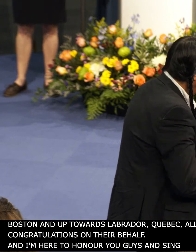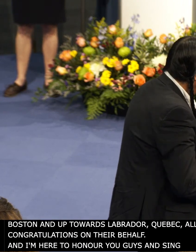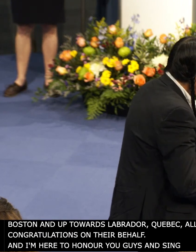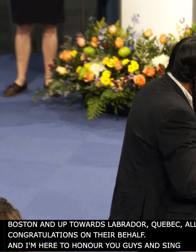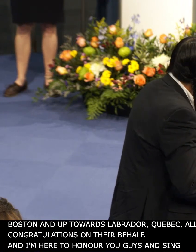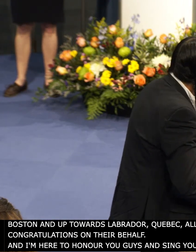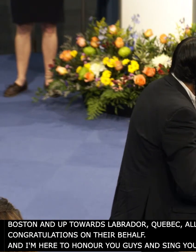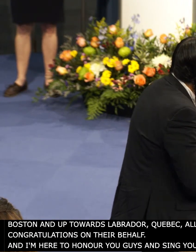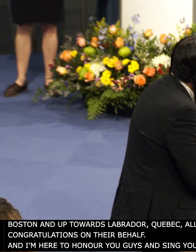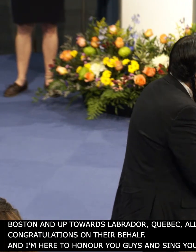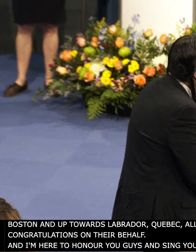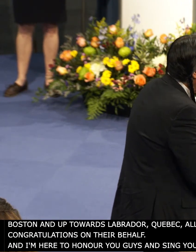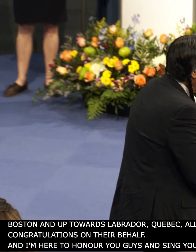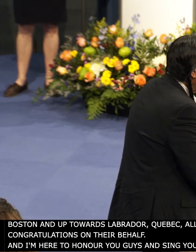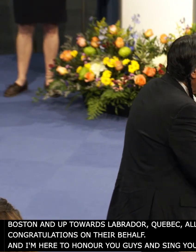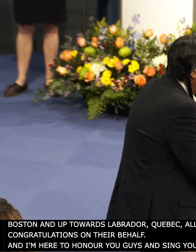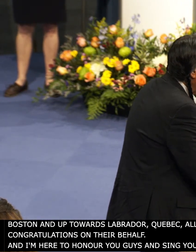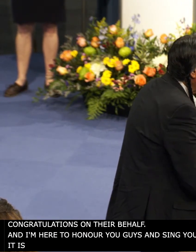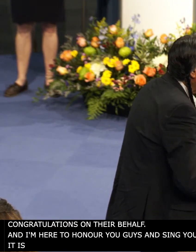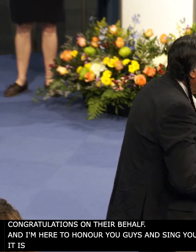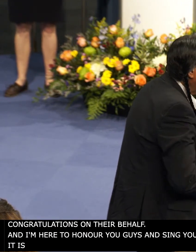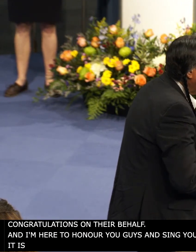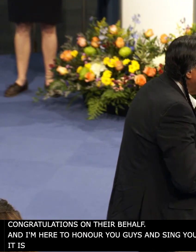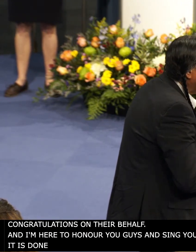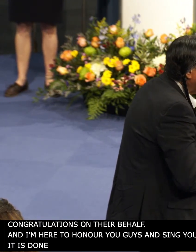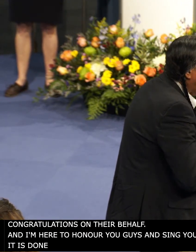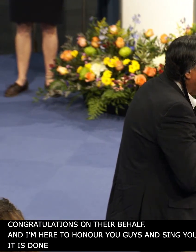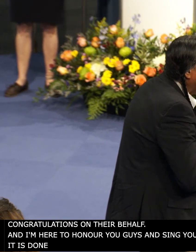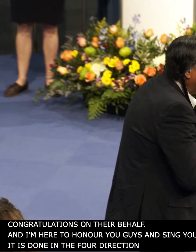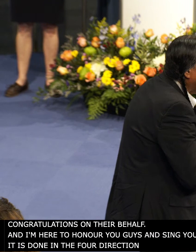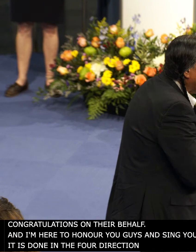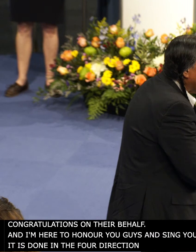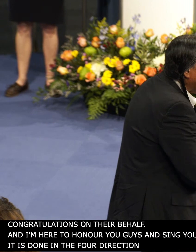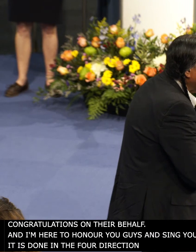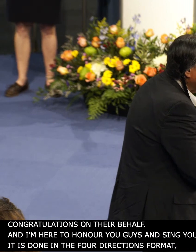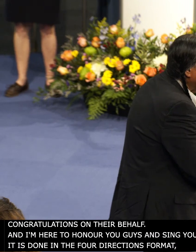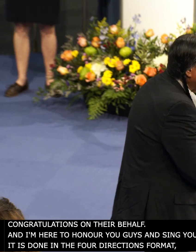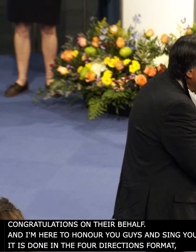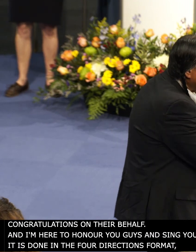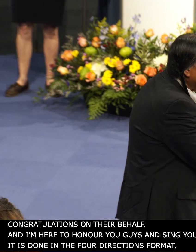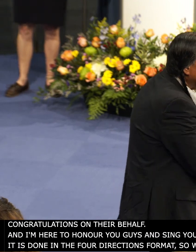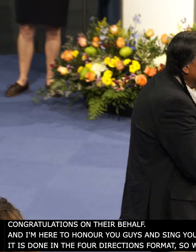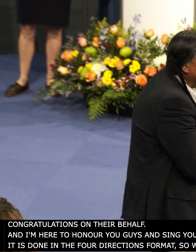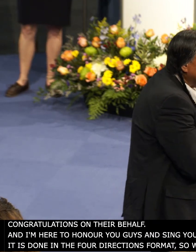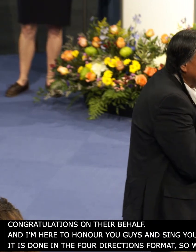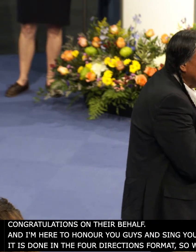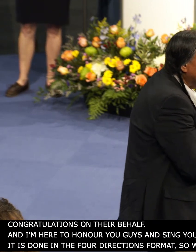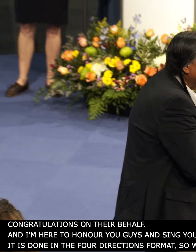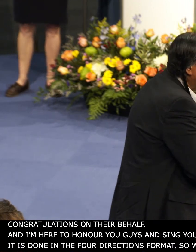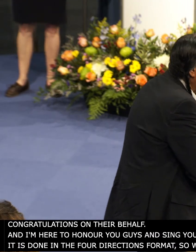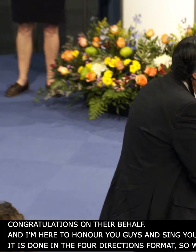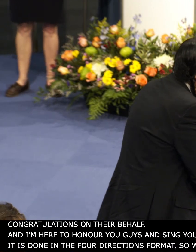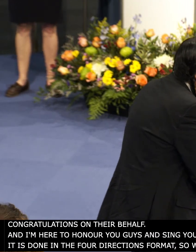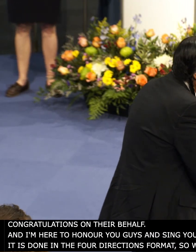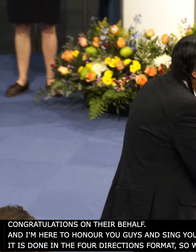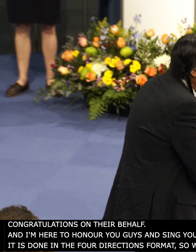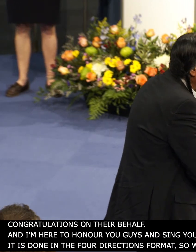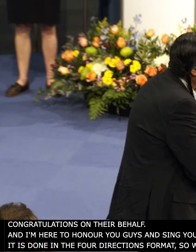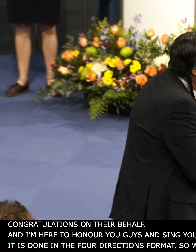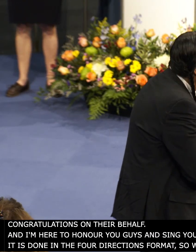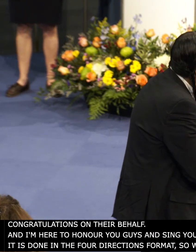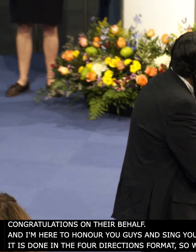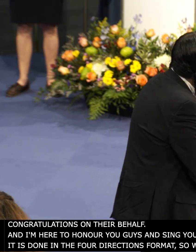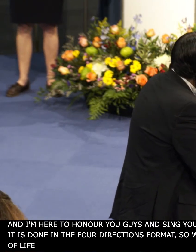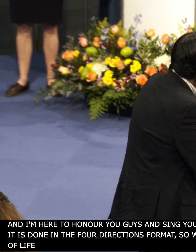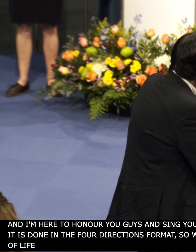It's done in a 4 directions format, so we're going to honor the 4 directions, the 4 stages of life, 4 natural elements,